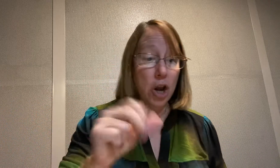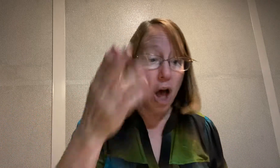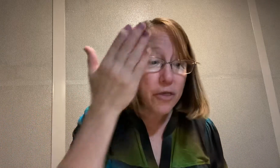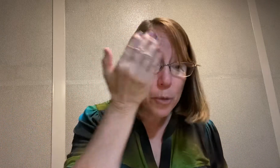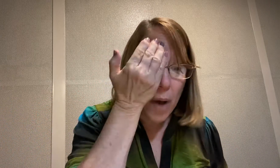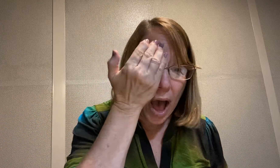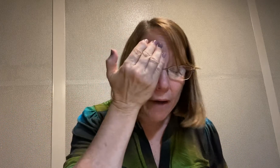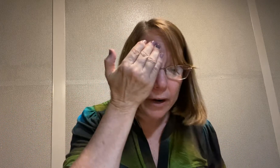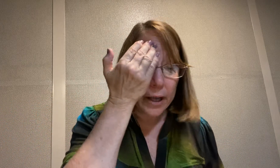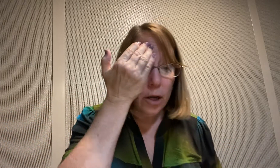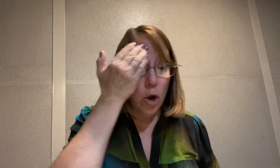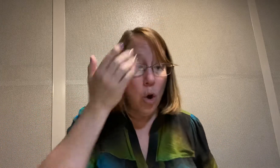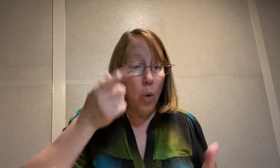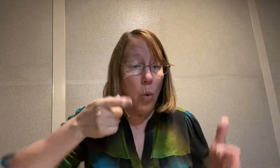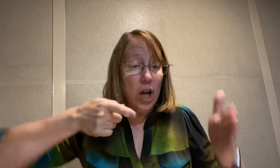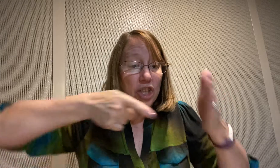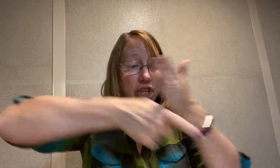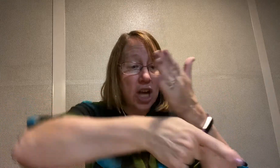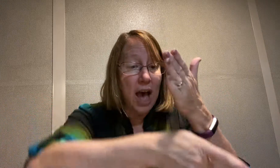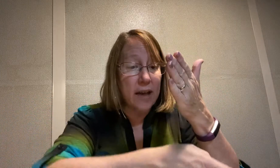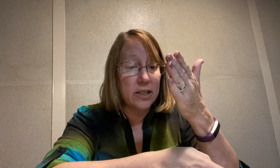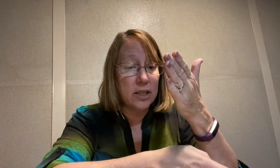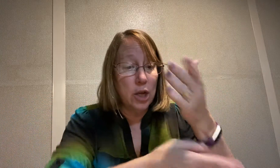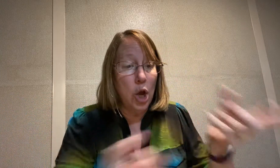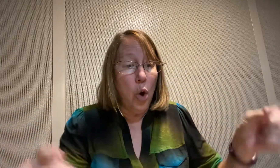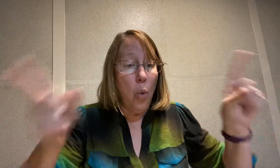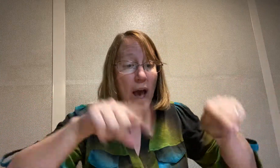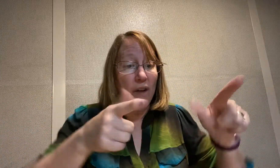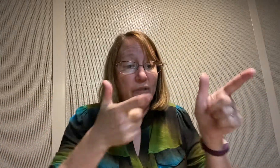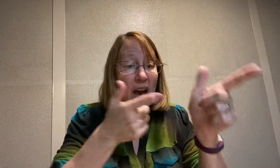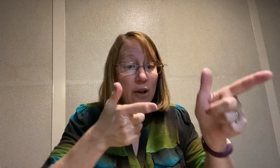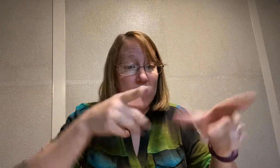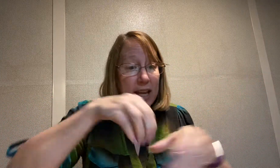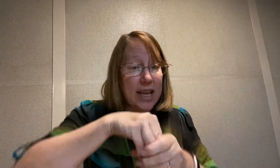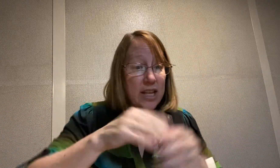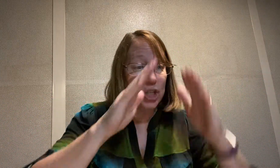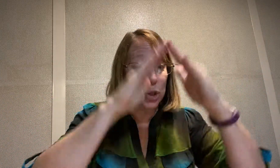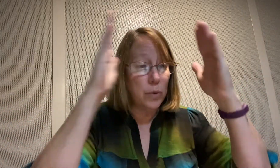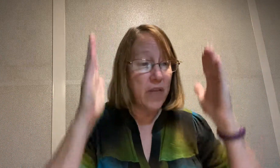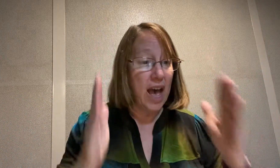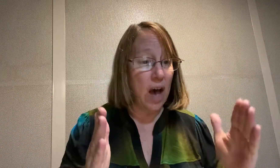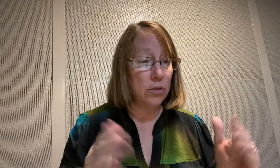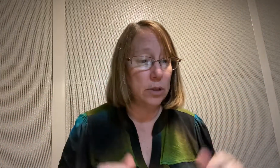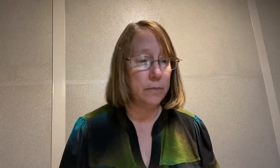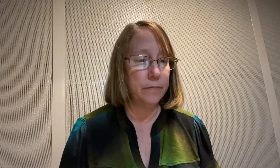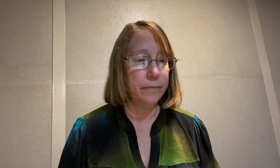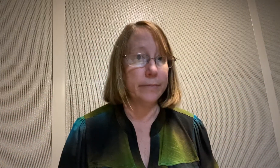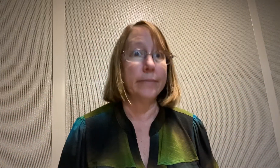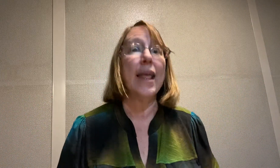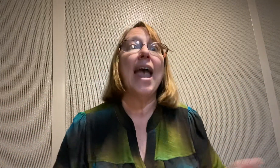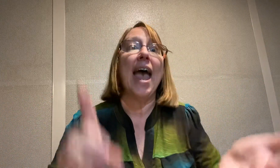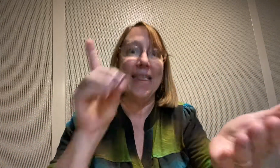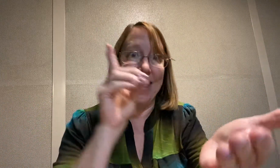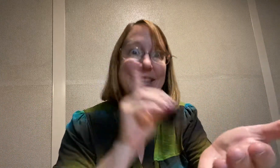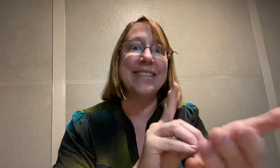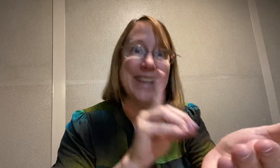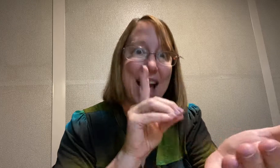Another pirate was shot while firing into the house, and the